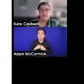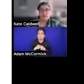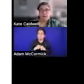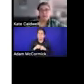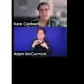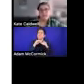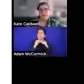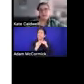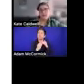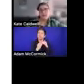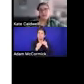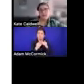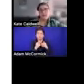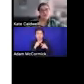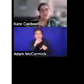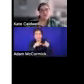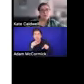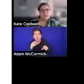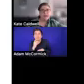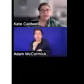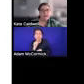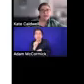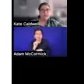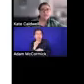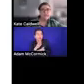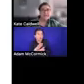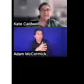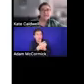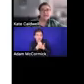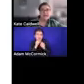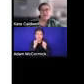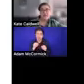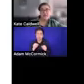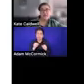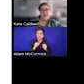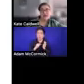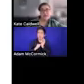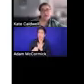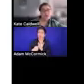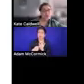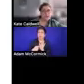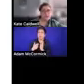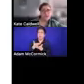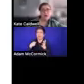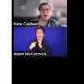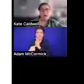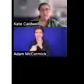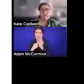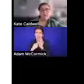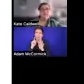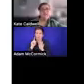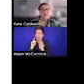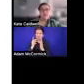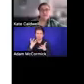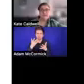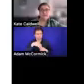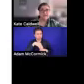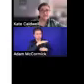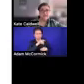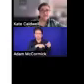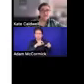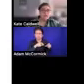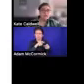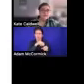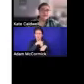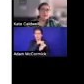that as well. Another concern would be around the complexity and interpretive ambiguity of intersectional